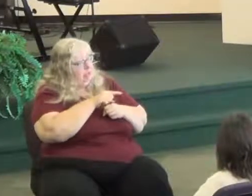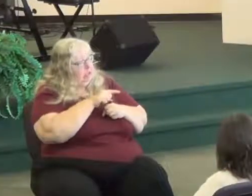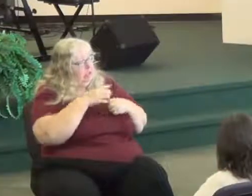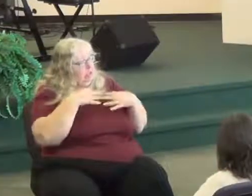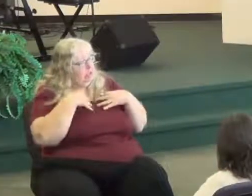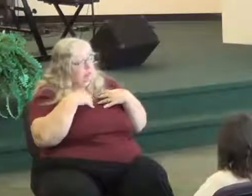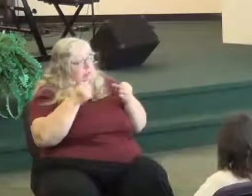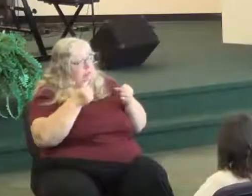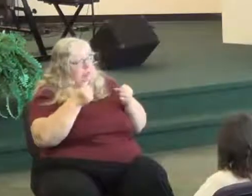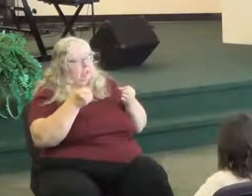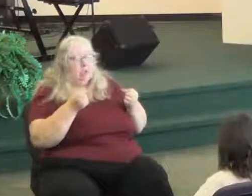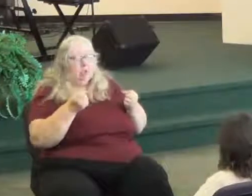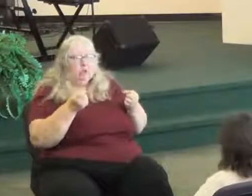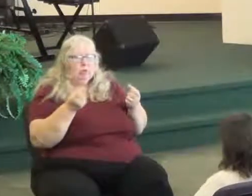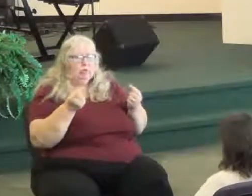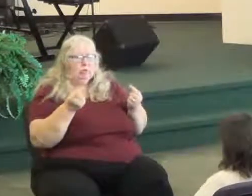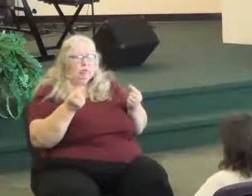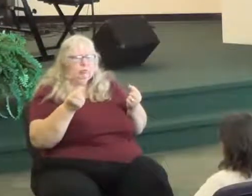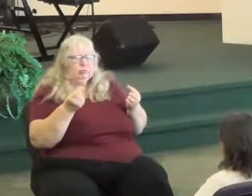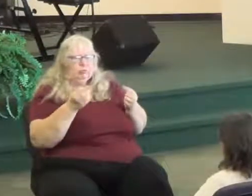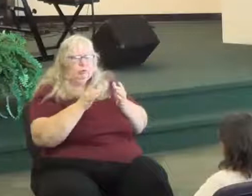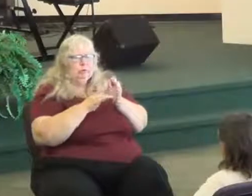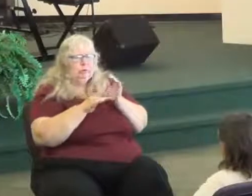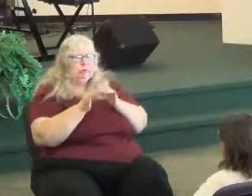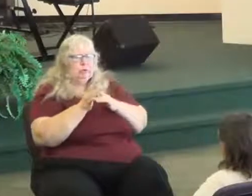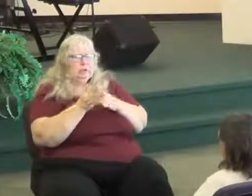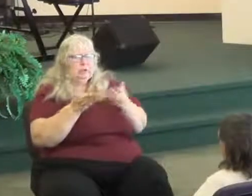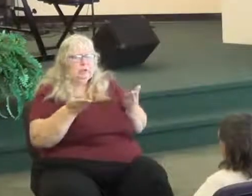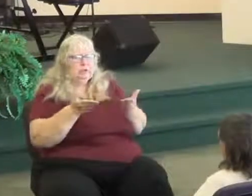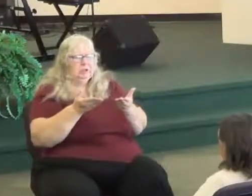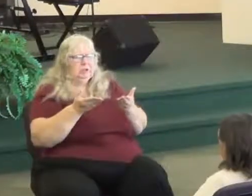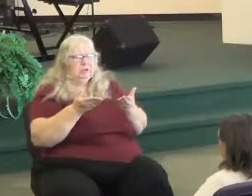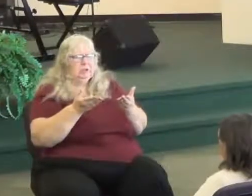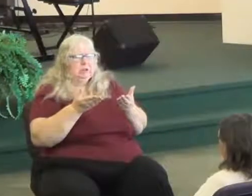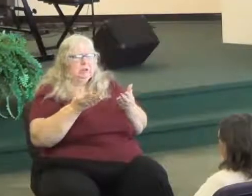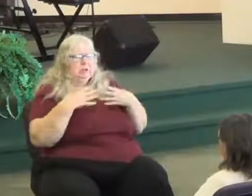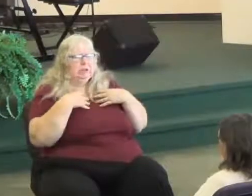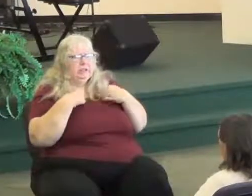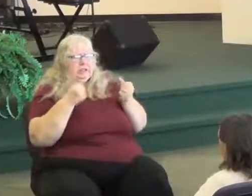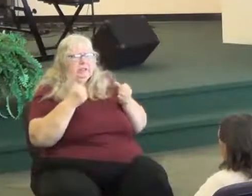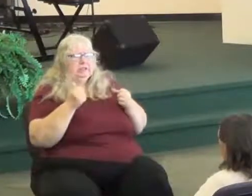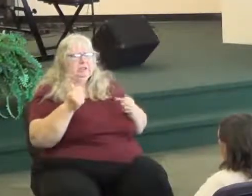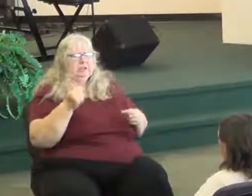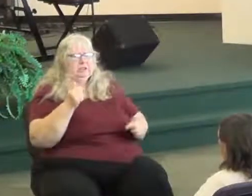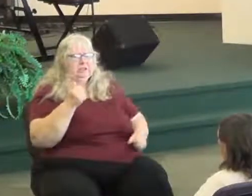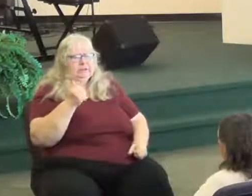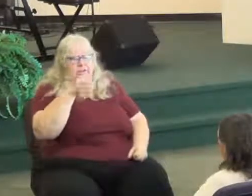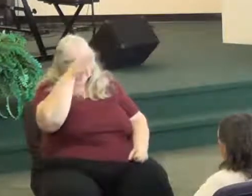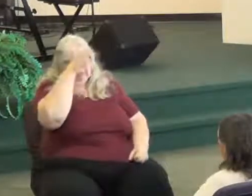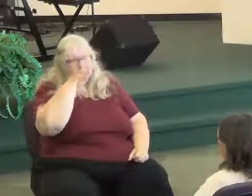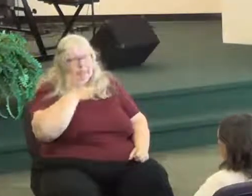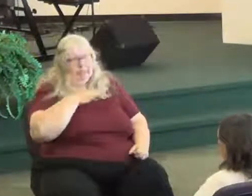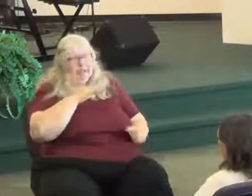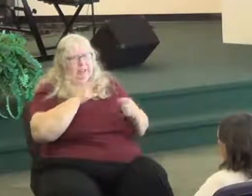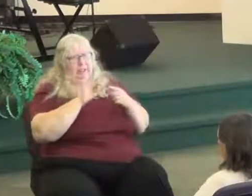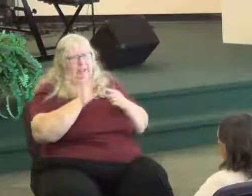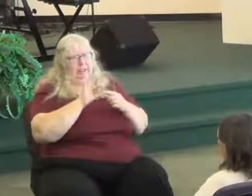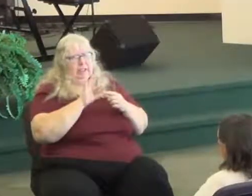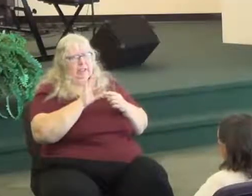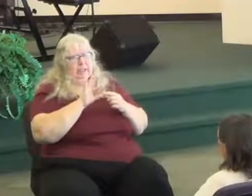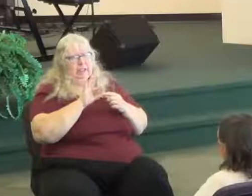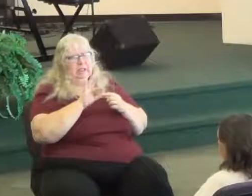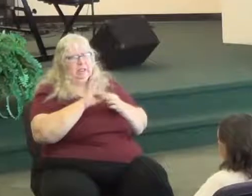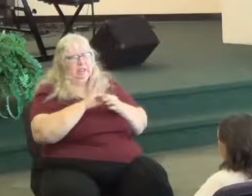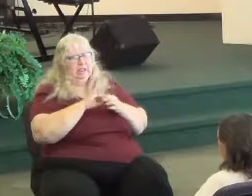So what does Jesus do here? He heals 10 men of leprosy. Okay? Well, let's get a context of